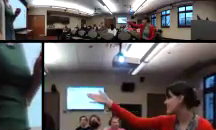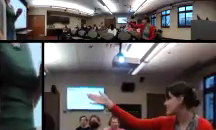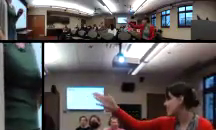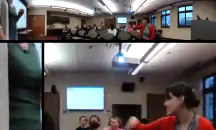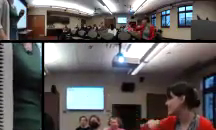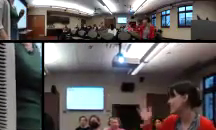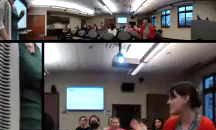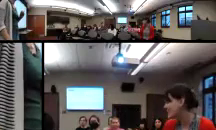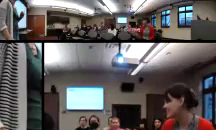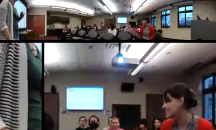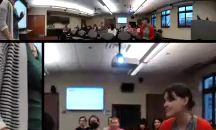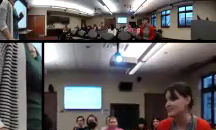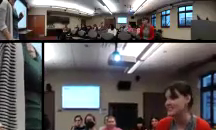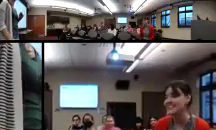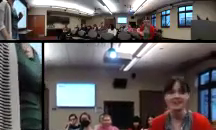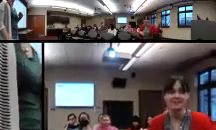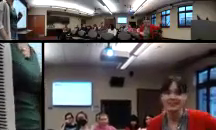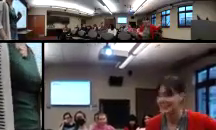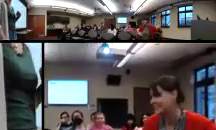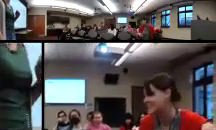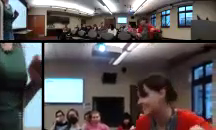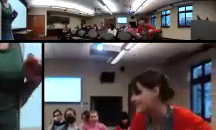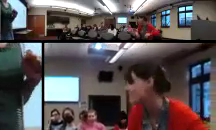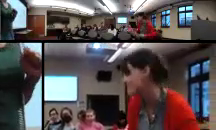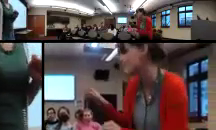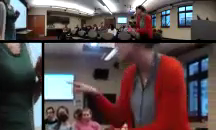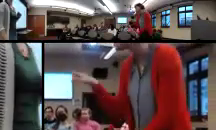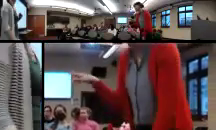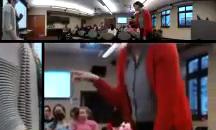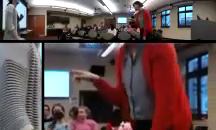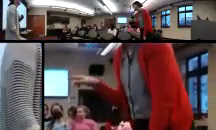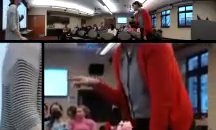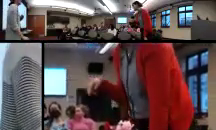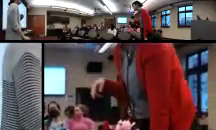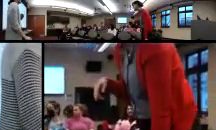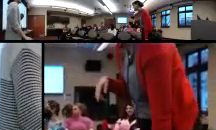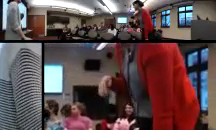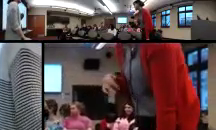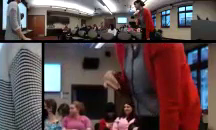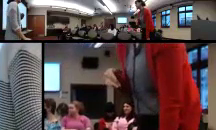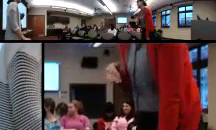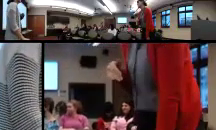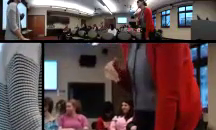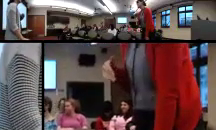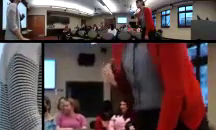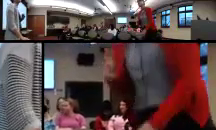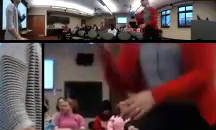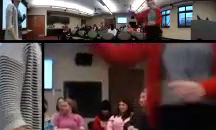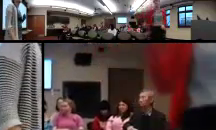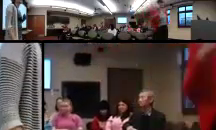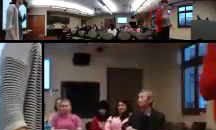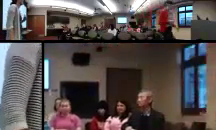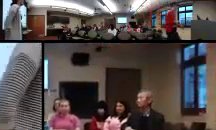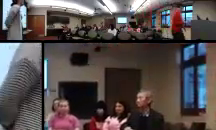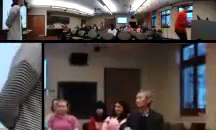welcome to grab snacks and anyone who has another appointment. I'm going to go ahead and close the laptop. There was nothing else on Zoom, right? Okay, perfect. But